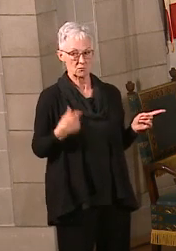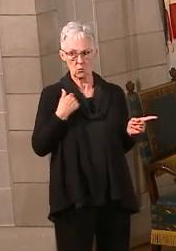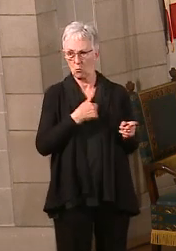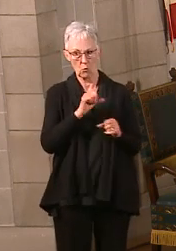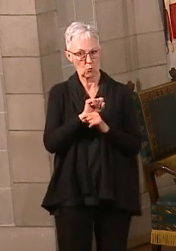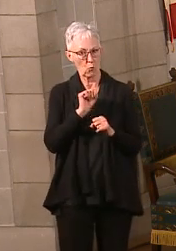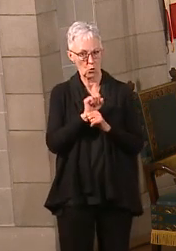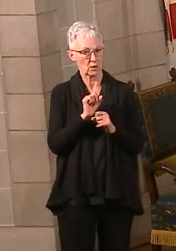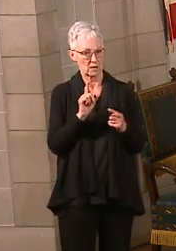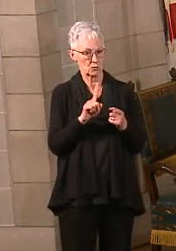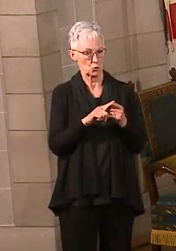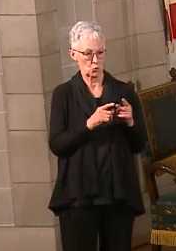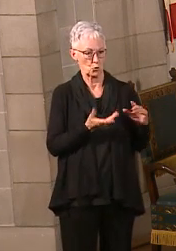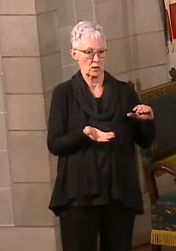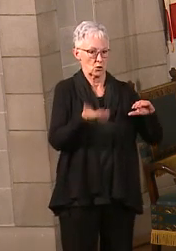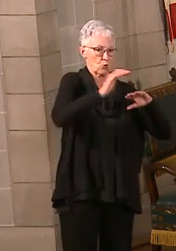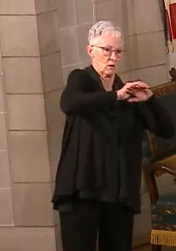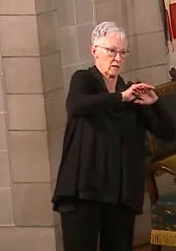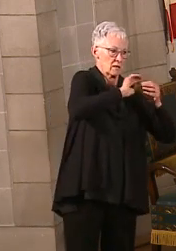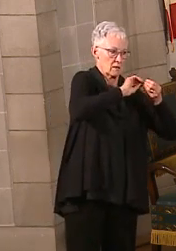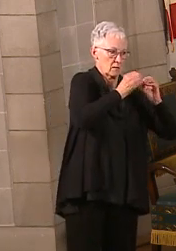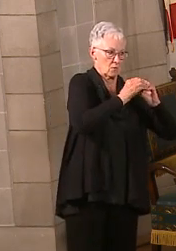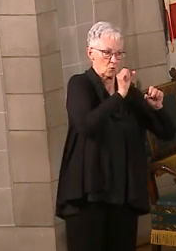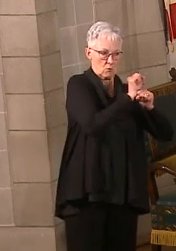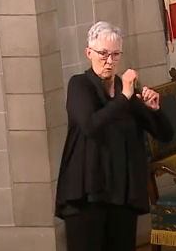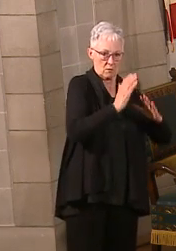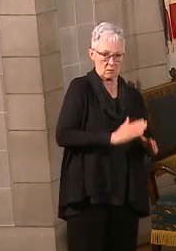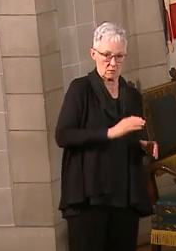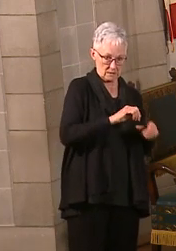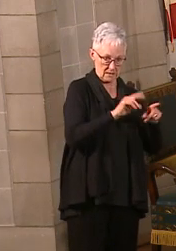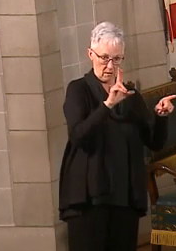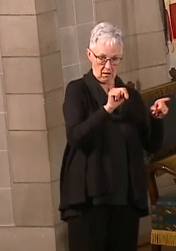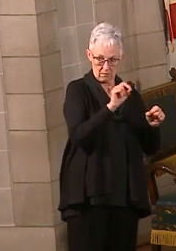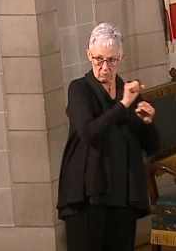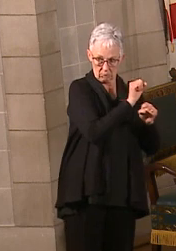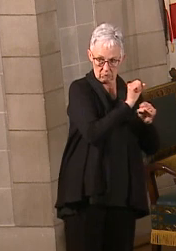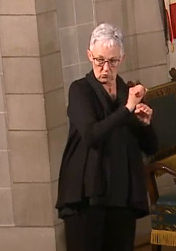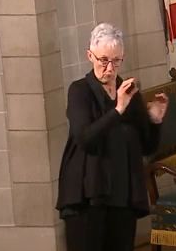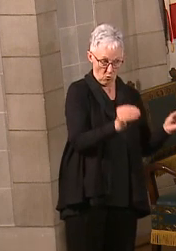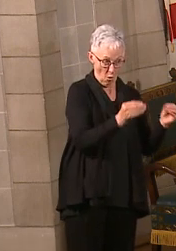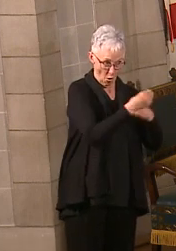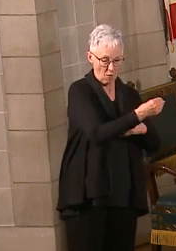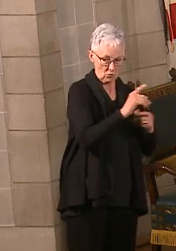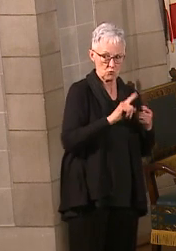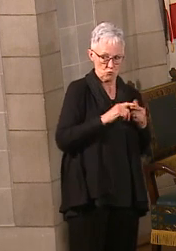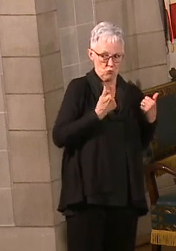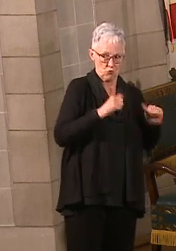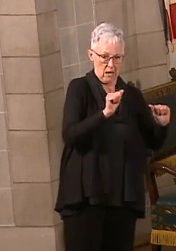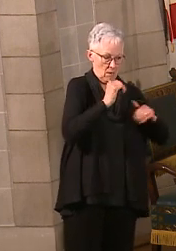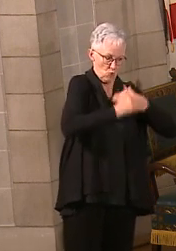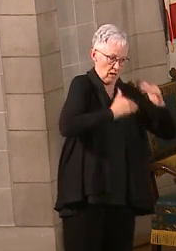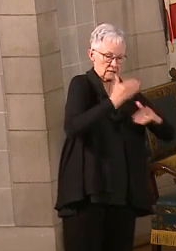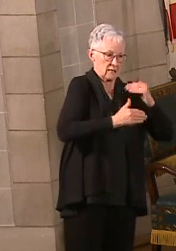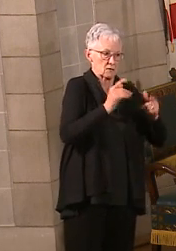those claims as quickly as possible. But again, it is going to be a challenge with the volume of work that we've been receiving